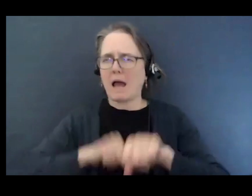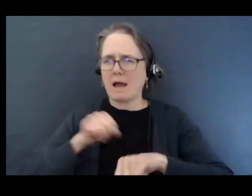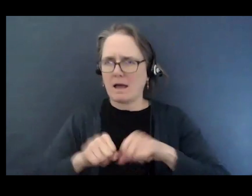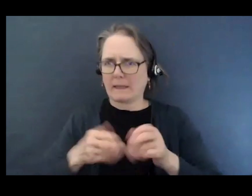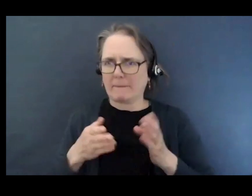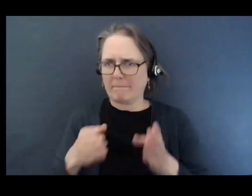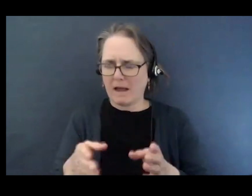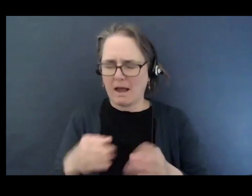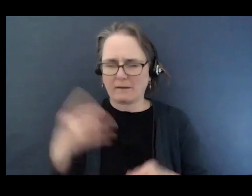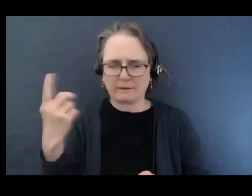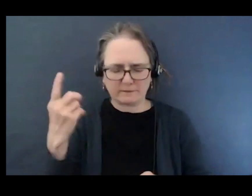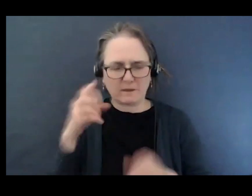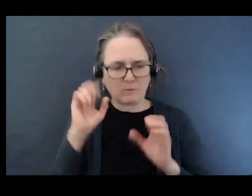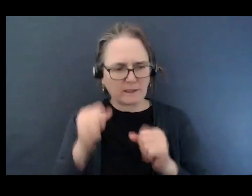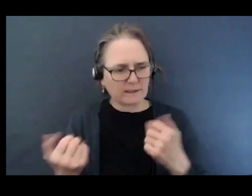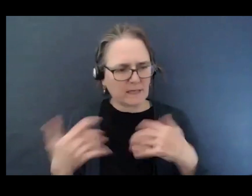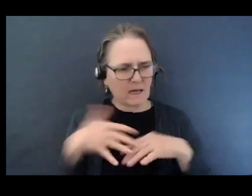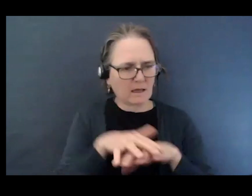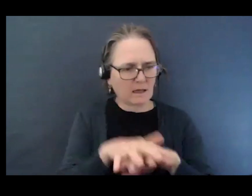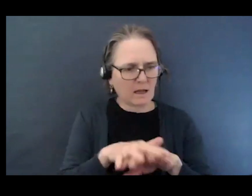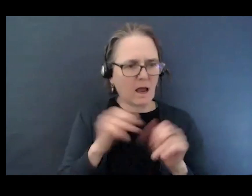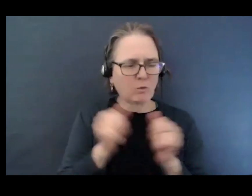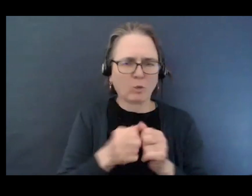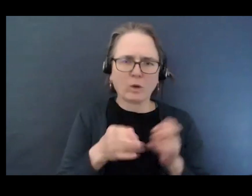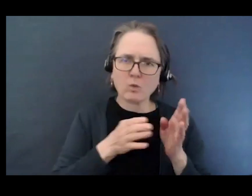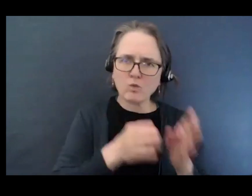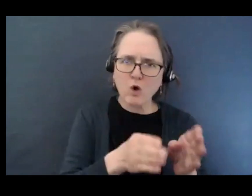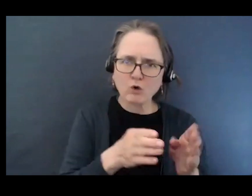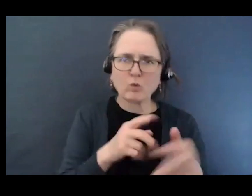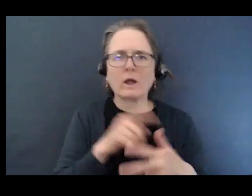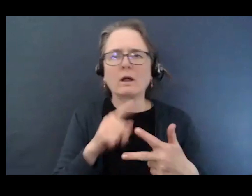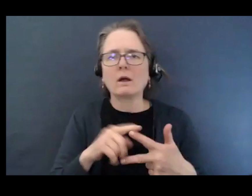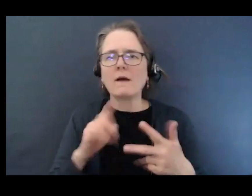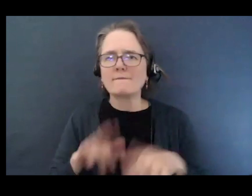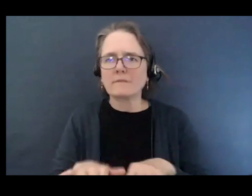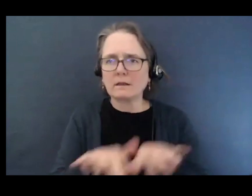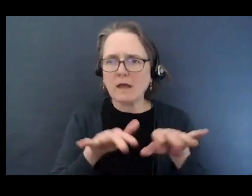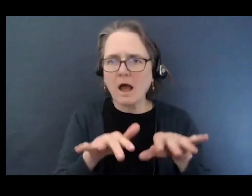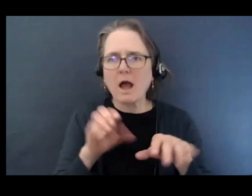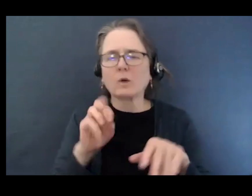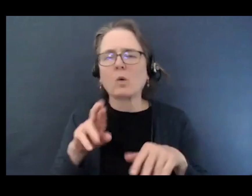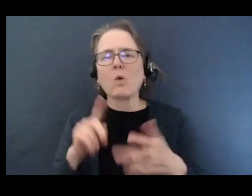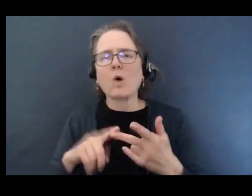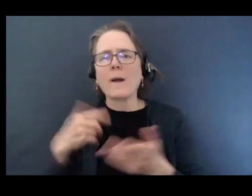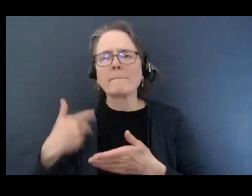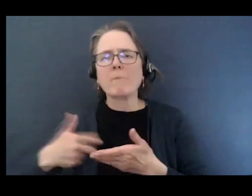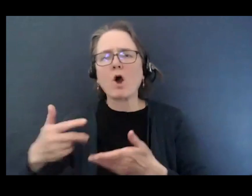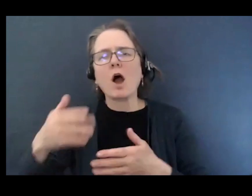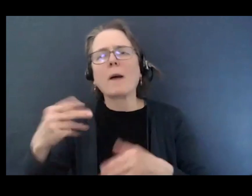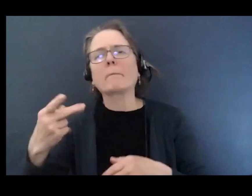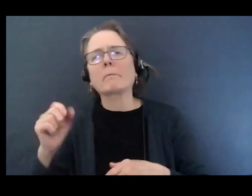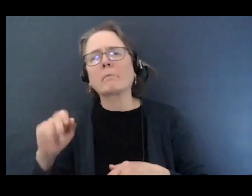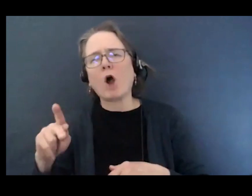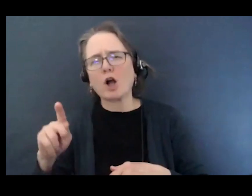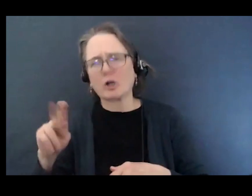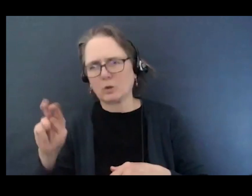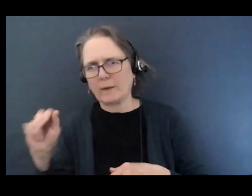be reduced by co-scheduling with roadway, parks, or floodplain projects? Big strategy in Charlotte to do